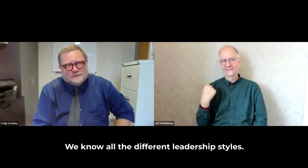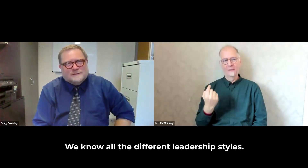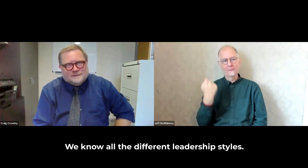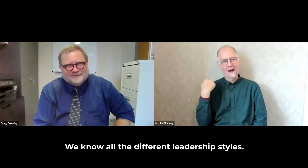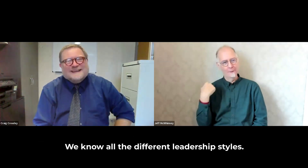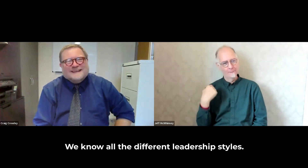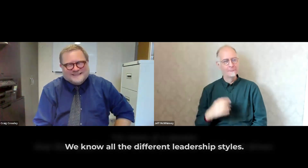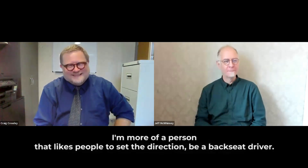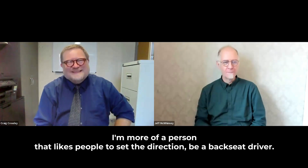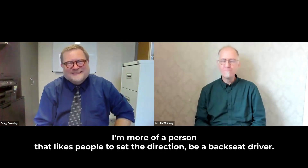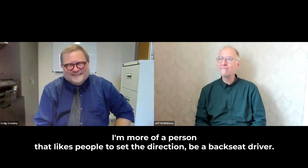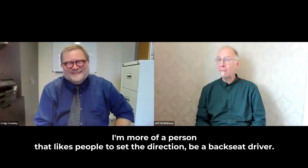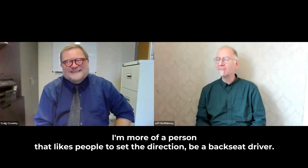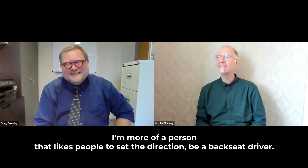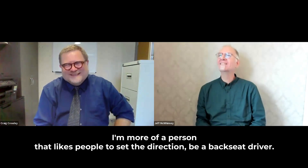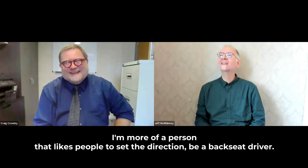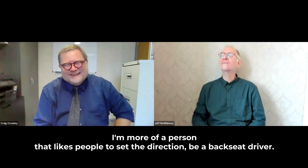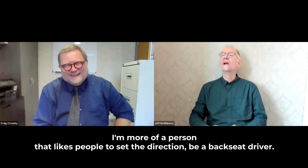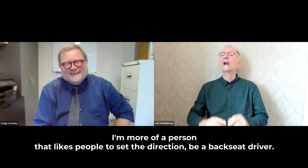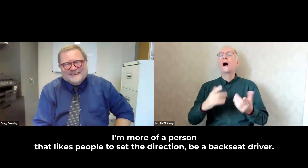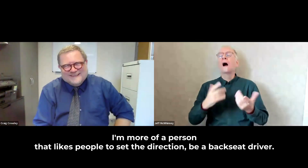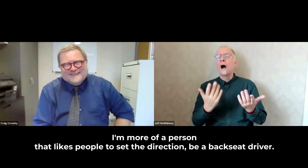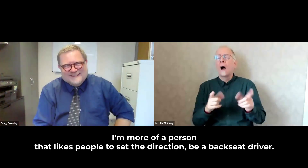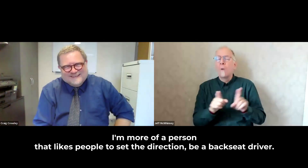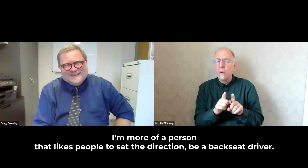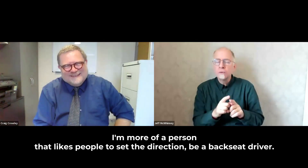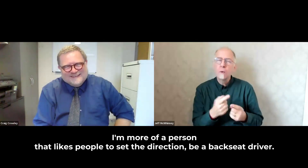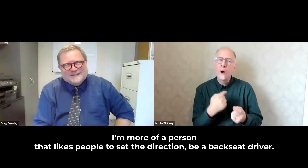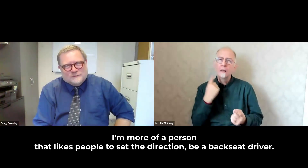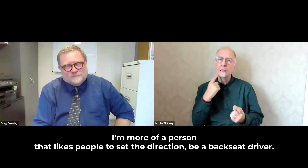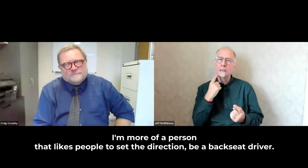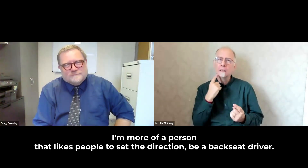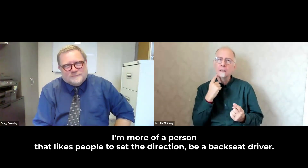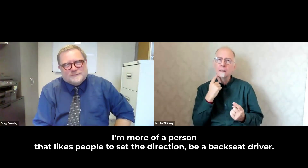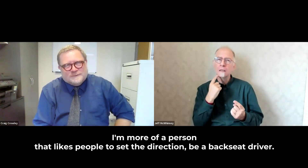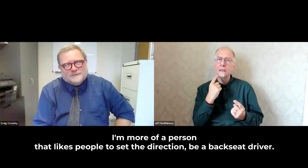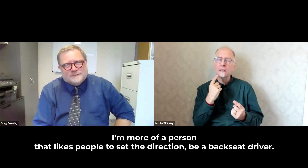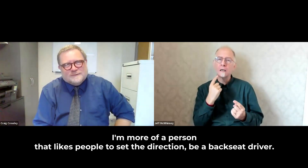all the different leadership styles. I'm more of a person that likes